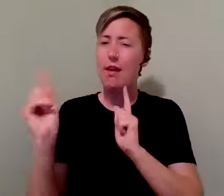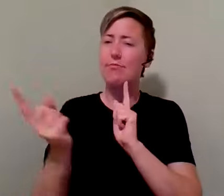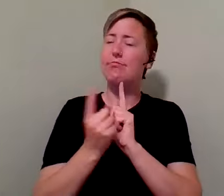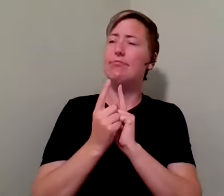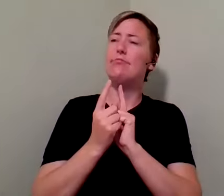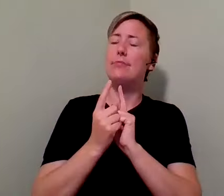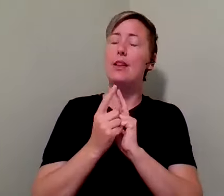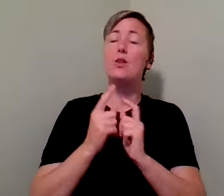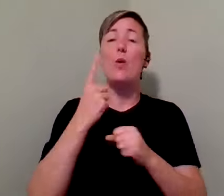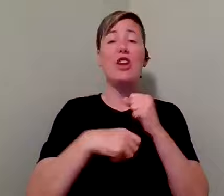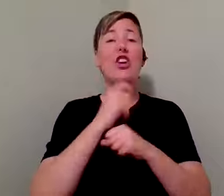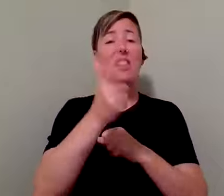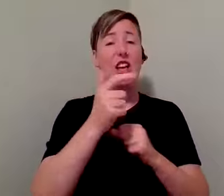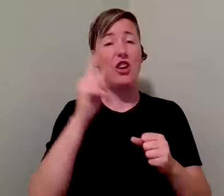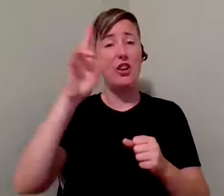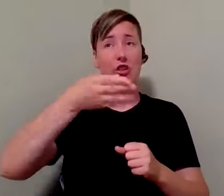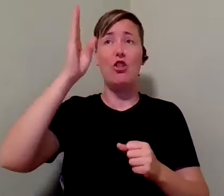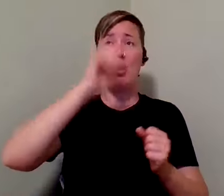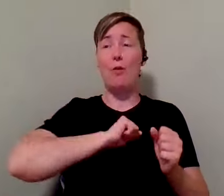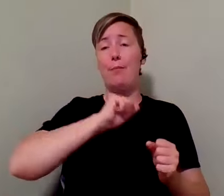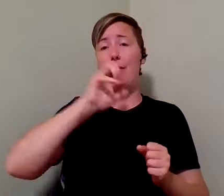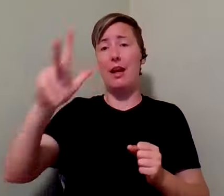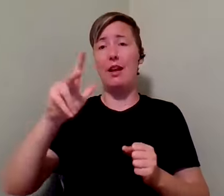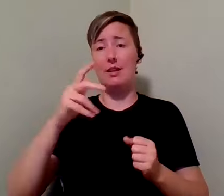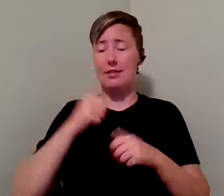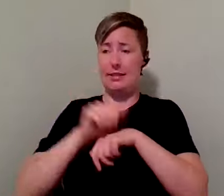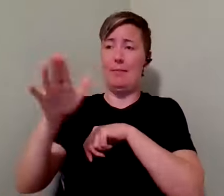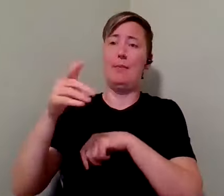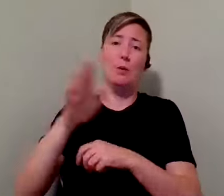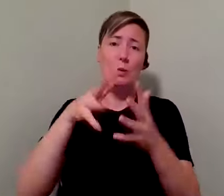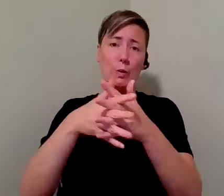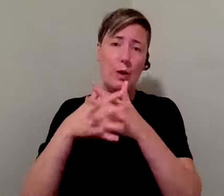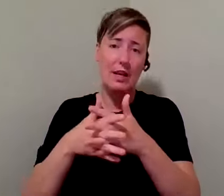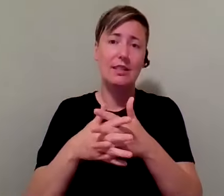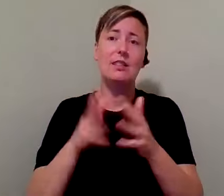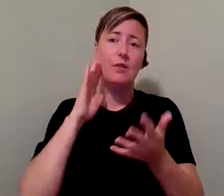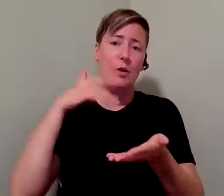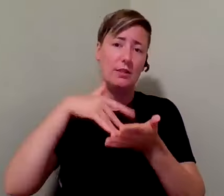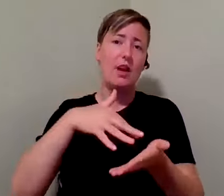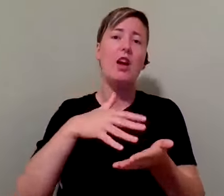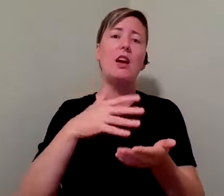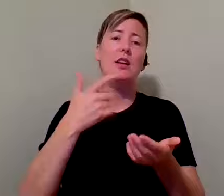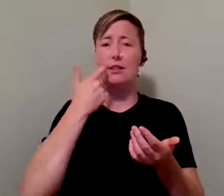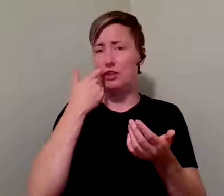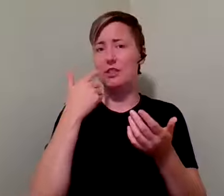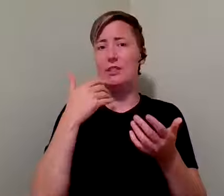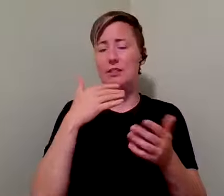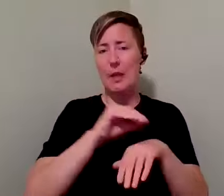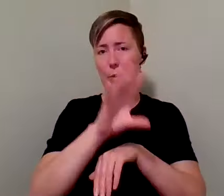age 36. I qualified as a substance abuse counselor. I was director of 3 different rehabs in New